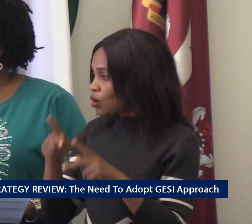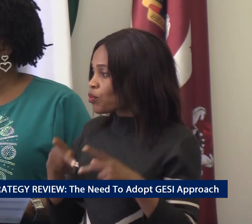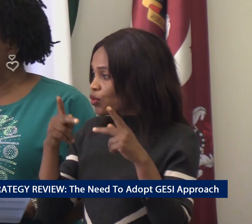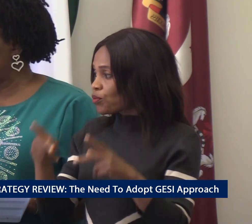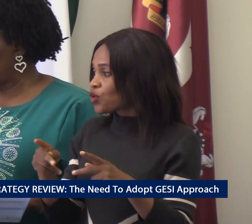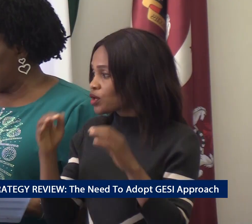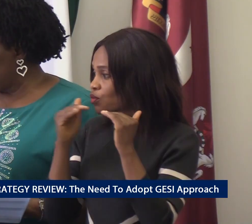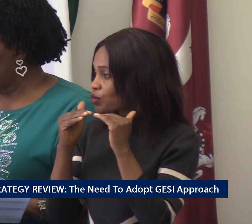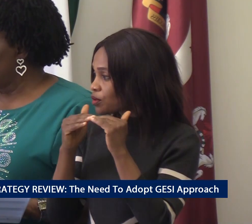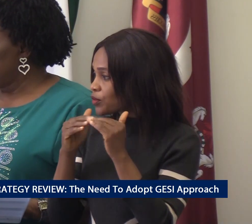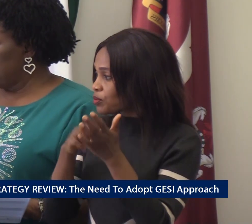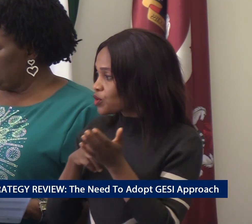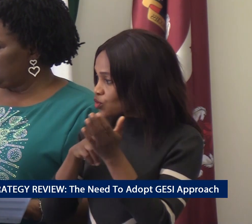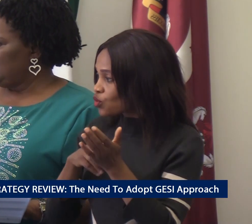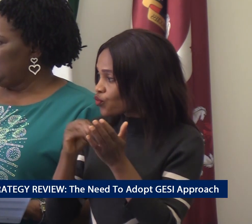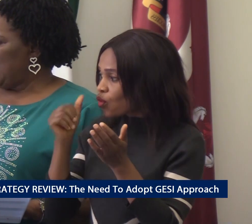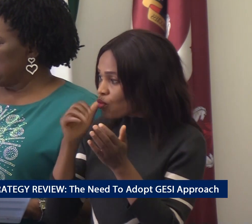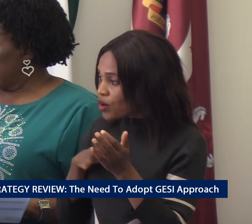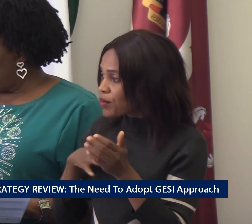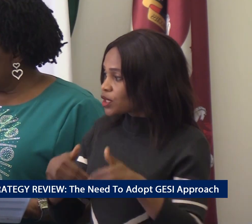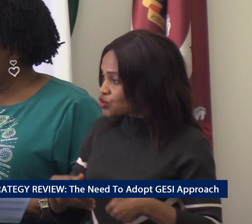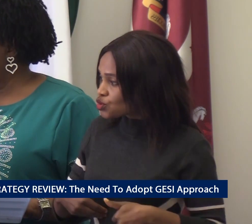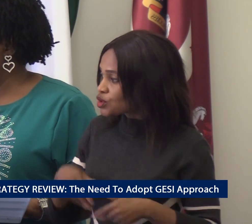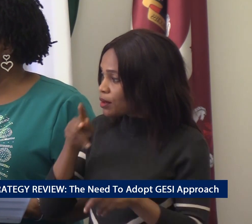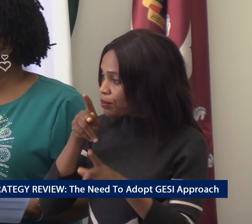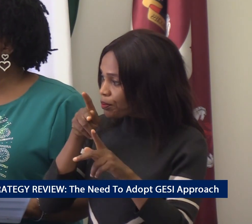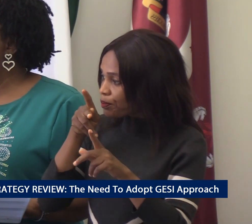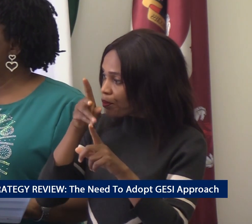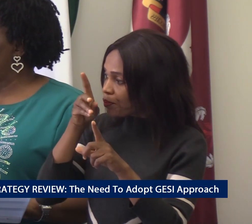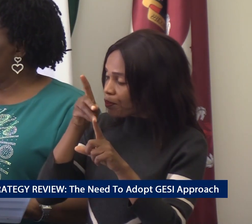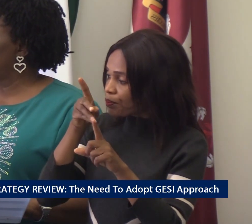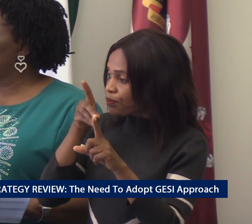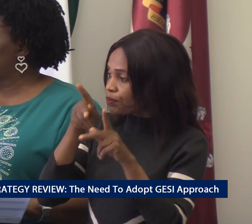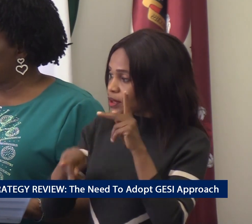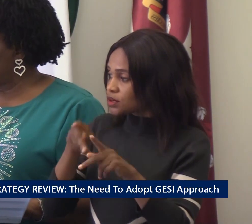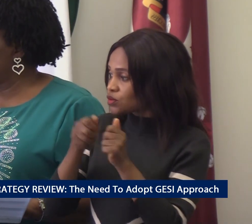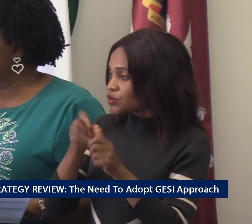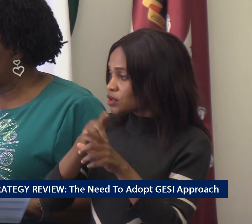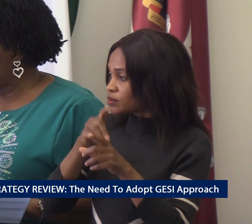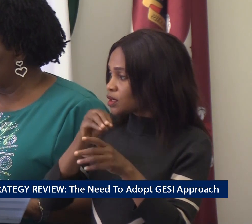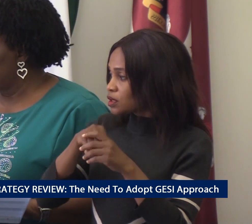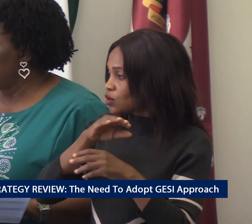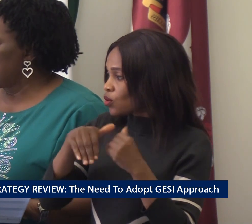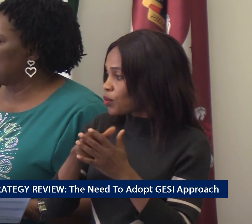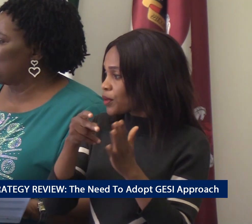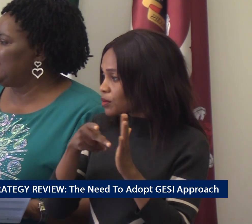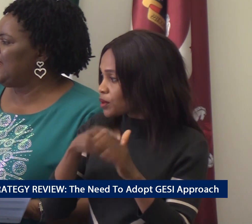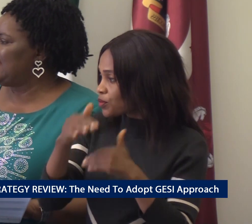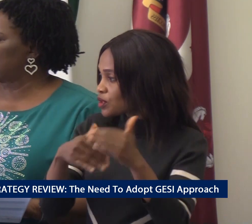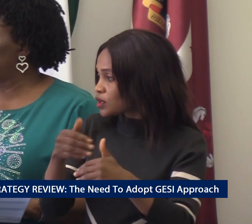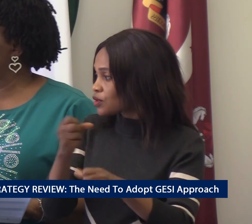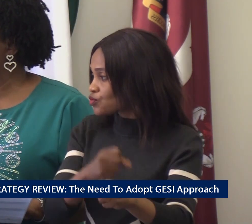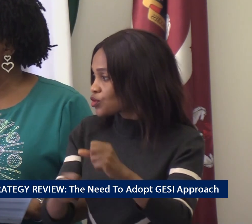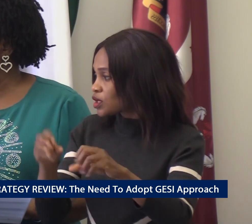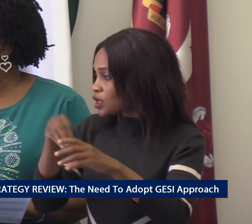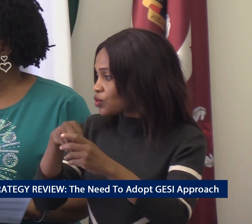equitable representation of women, youth, and persons with disabilities in all parliamentary processes and structures, including